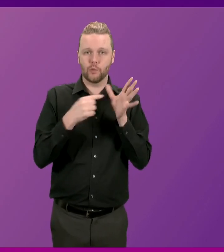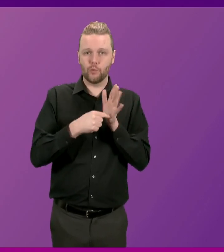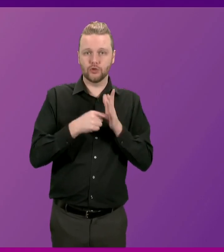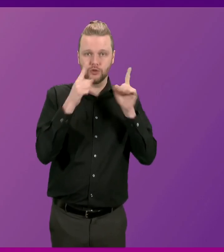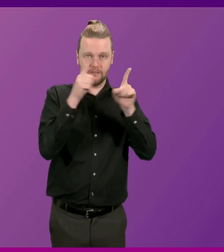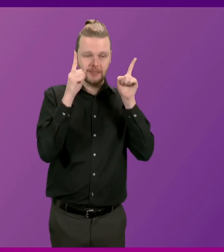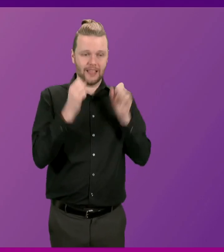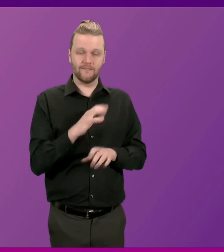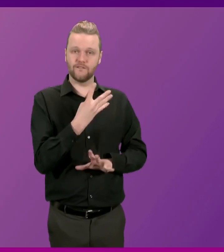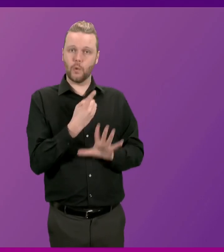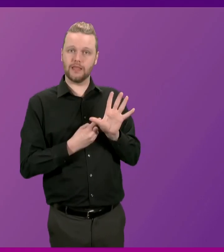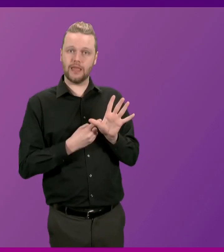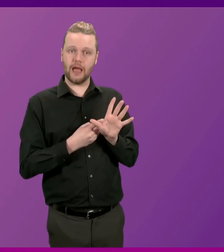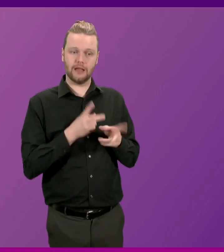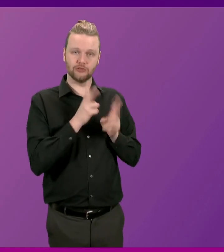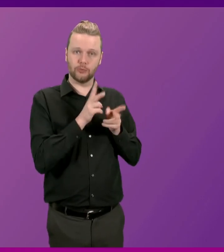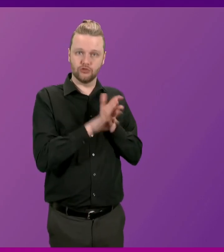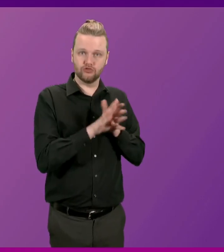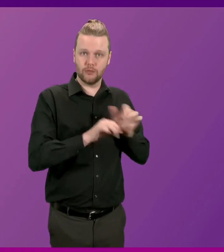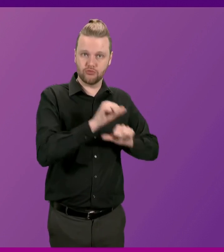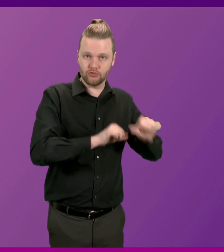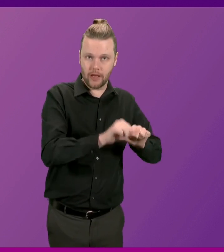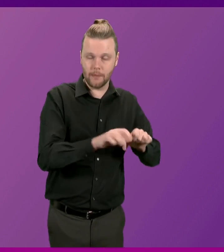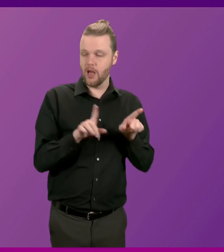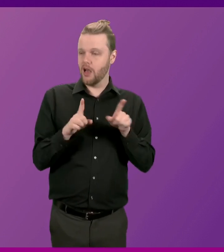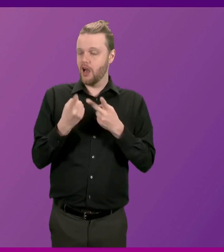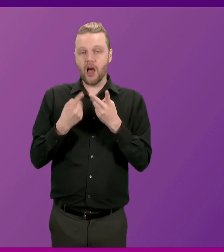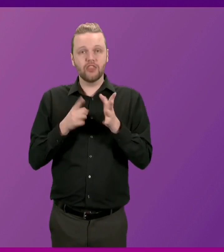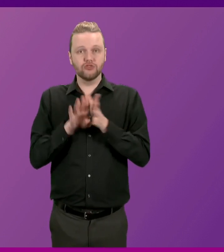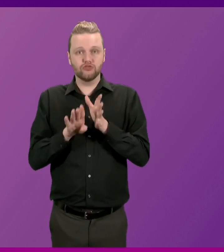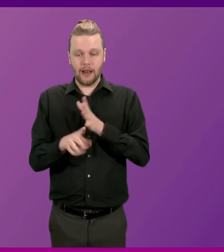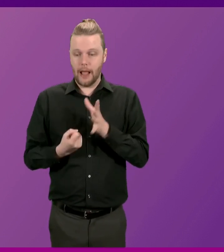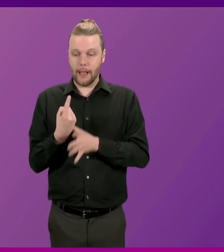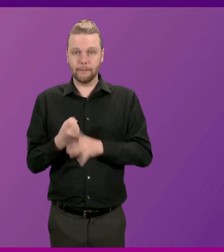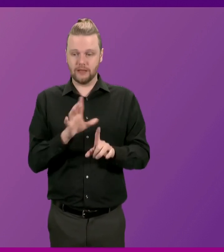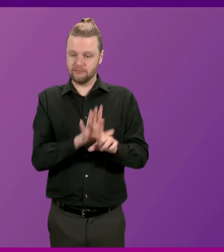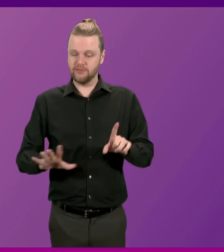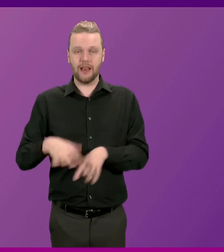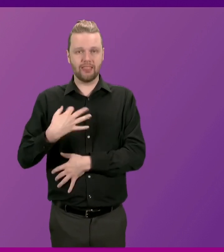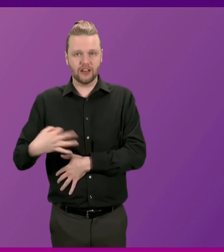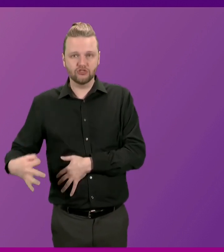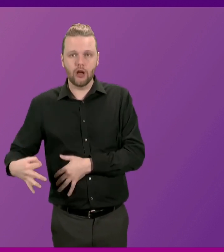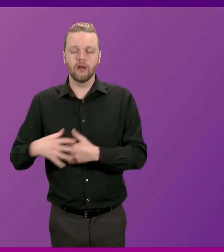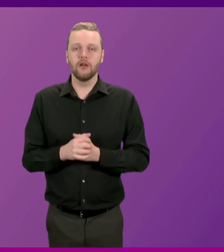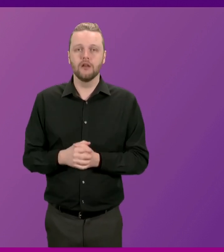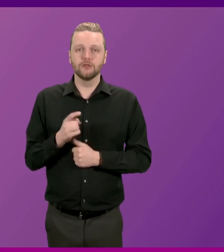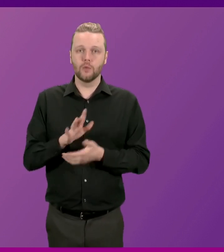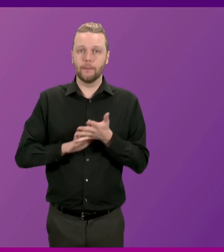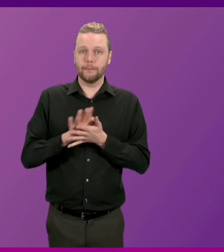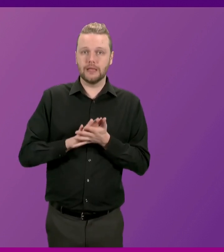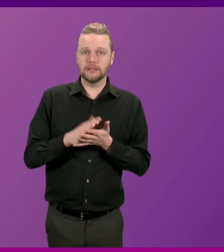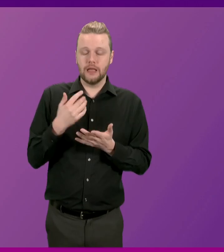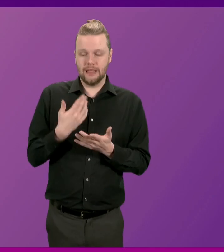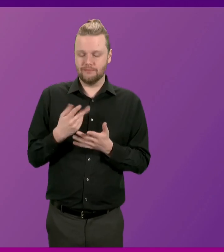undergraduate programme. There's also other BSL training that happens, interpreter training that happens in Lanarkshire, and so it means that